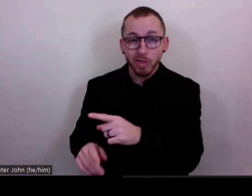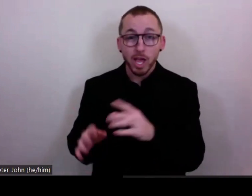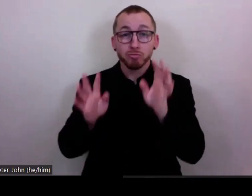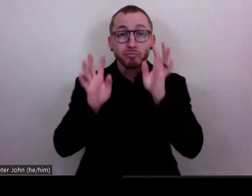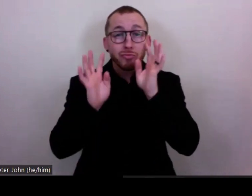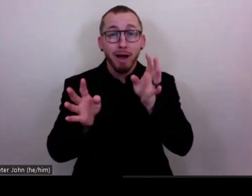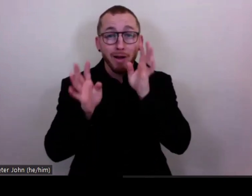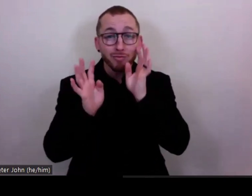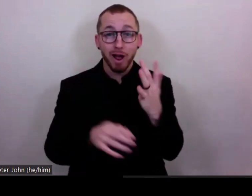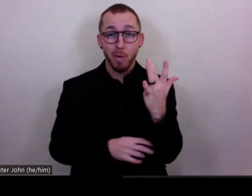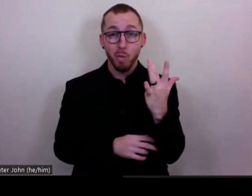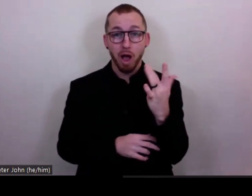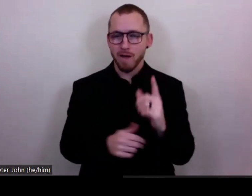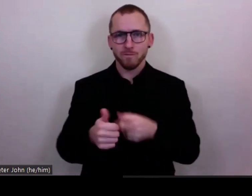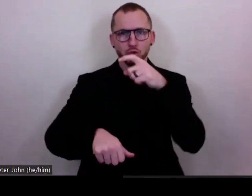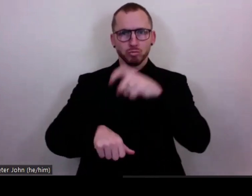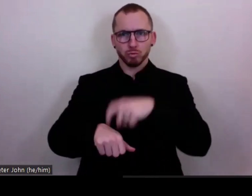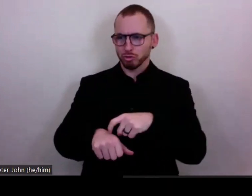don't talk to them.